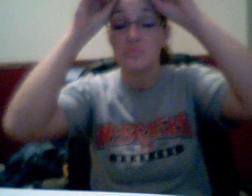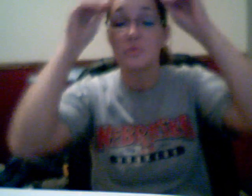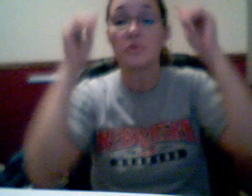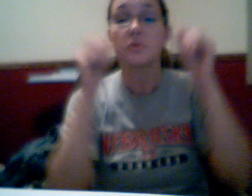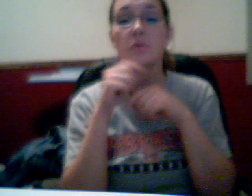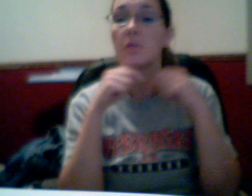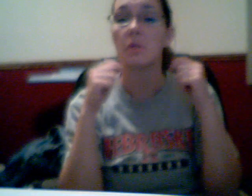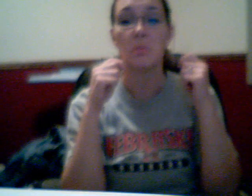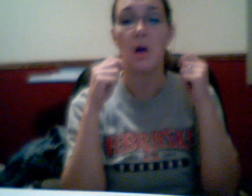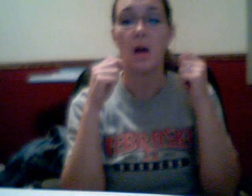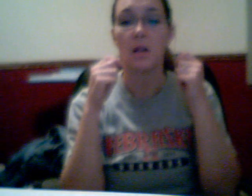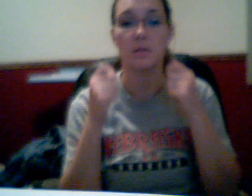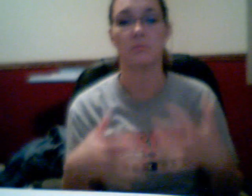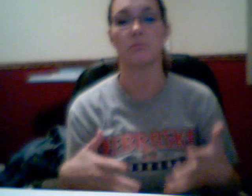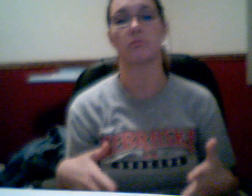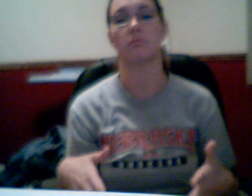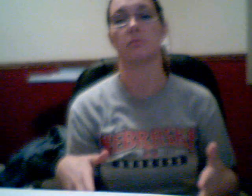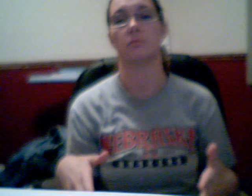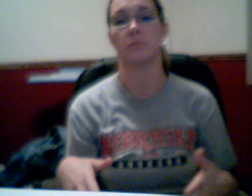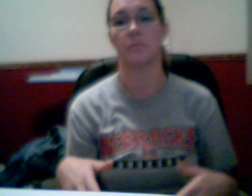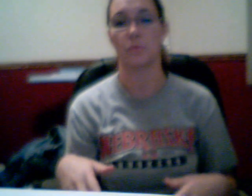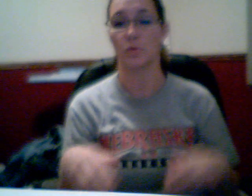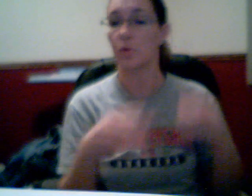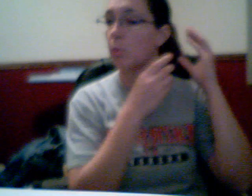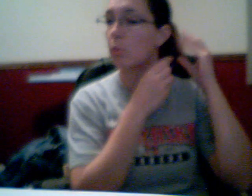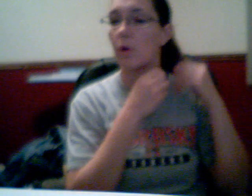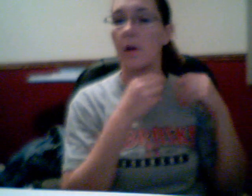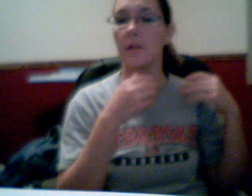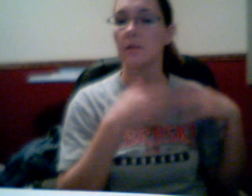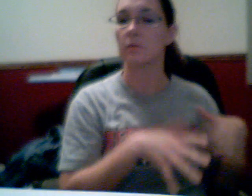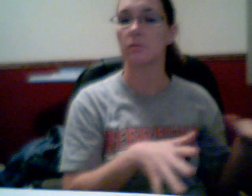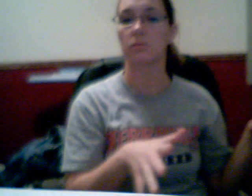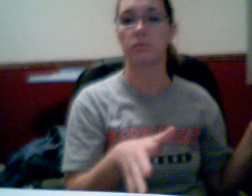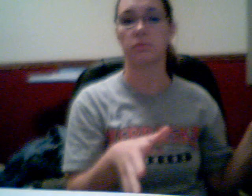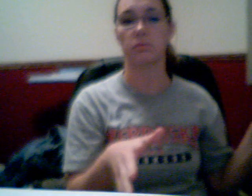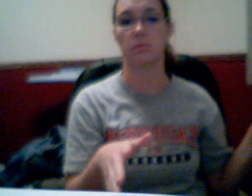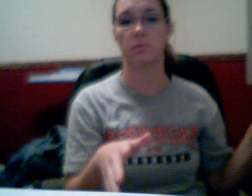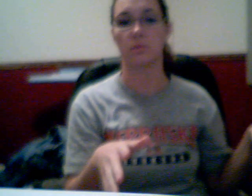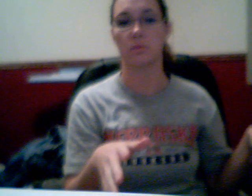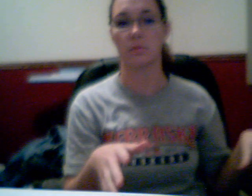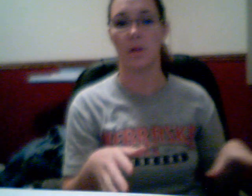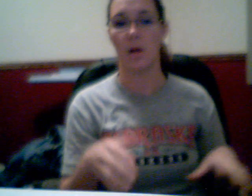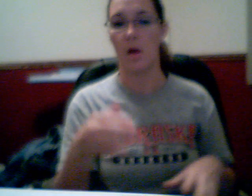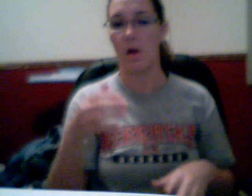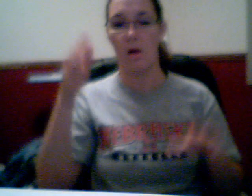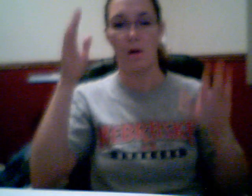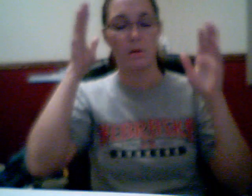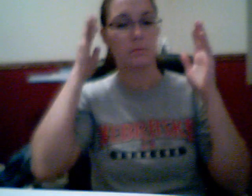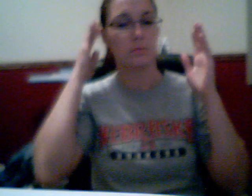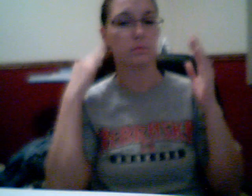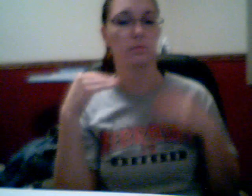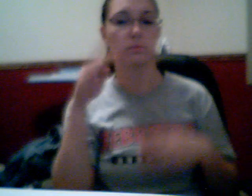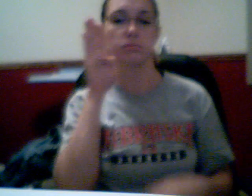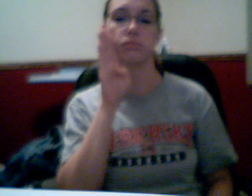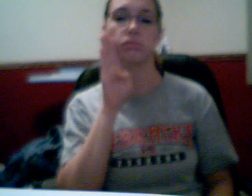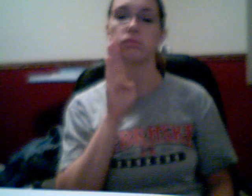prickly warm hay while Pa drove near to the stable. Then she slid down and sat in the shade of the wagon.